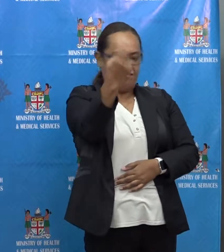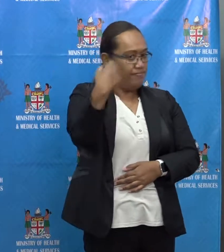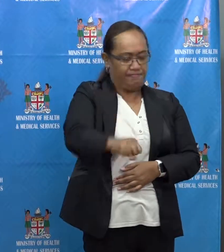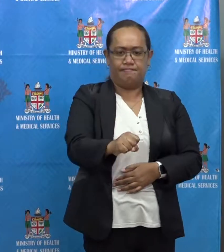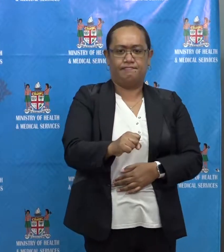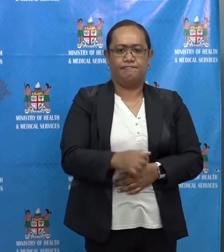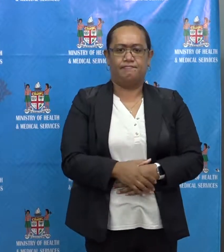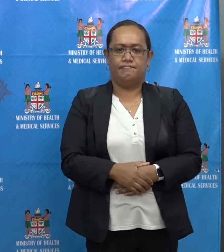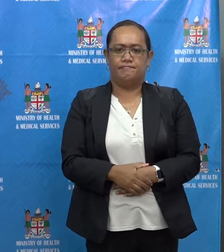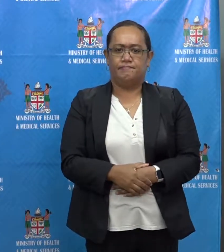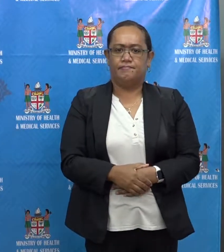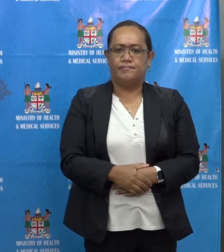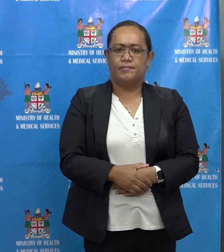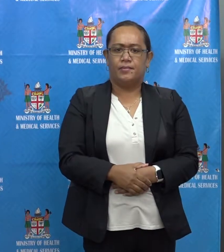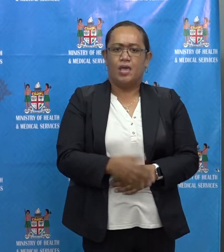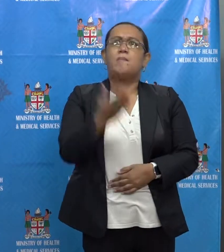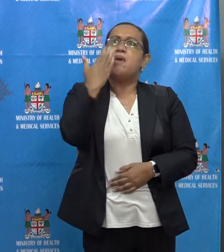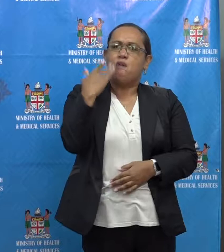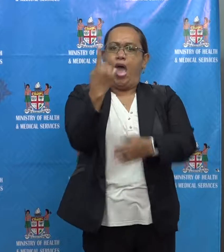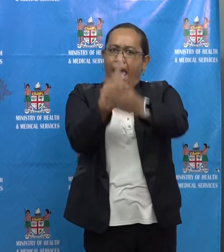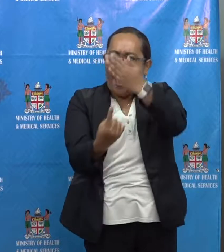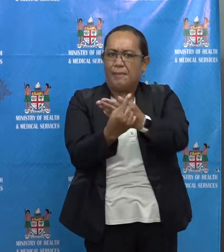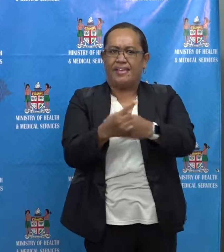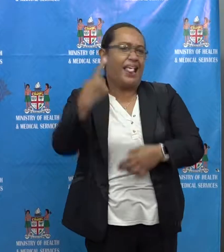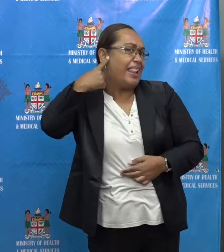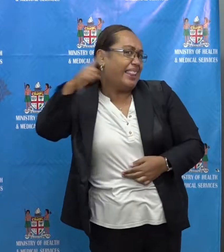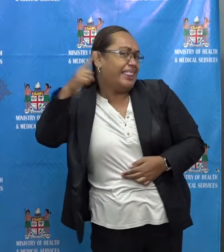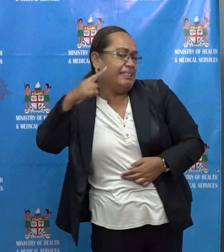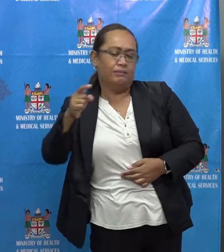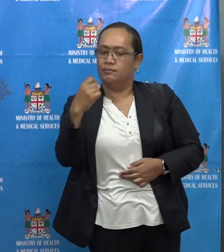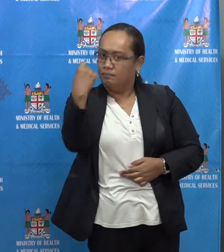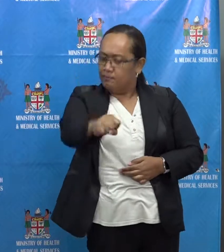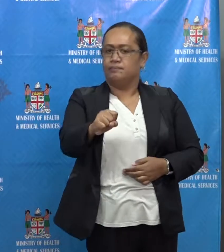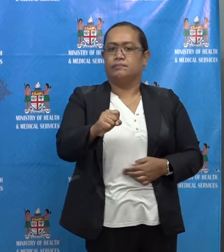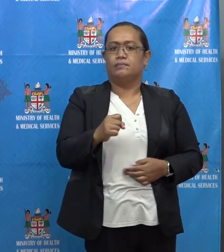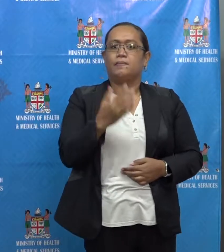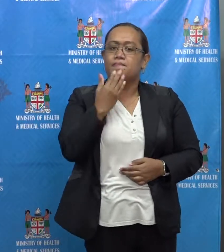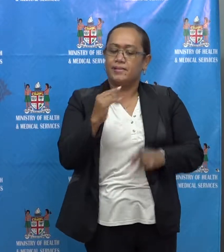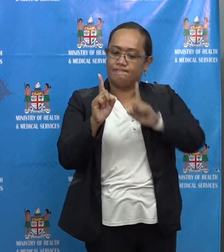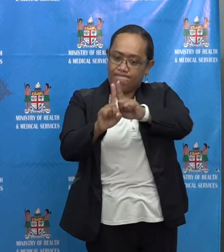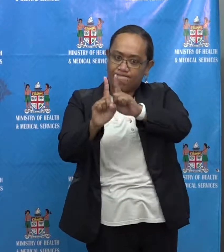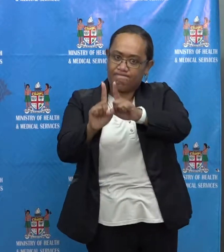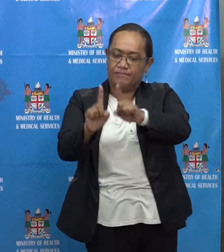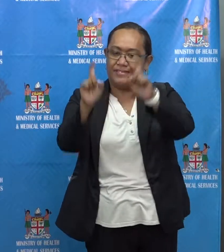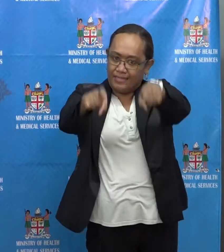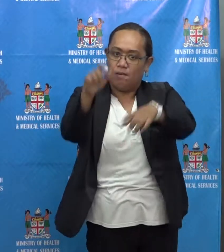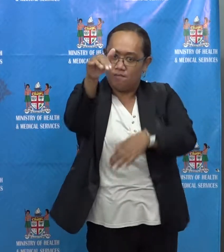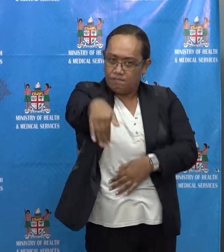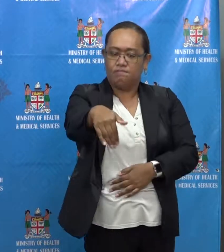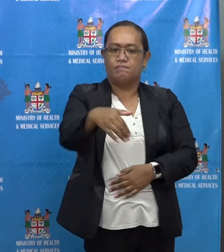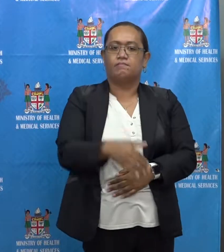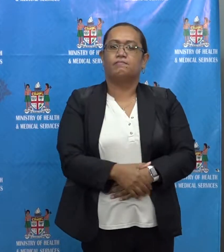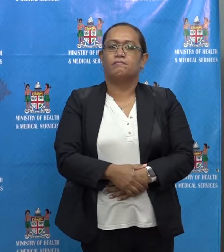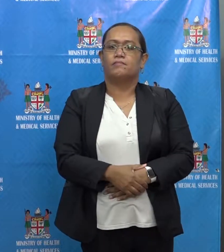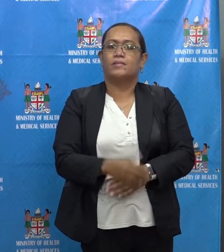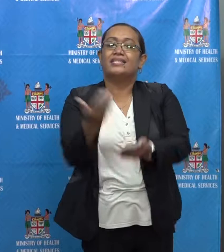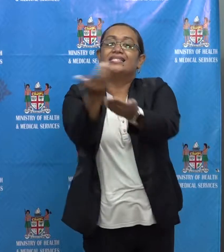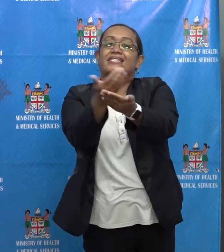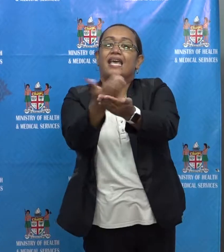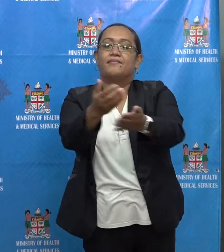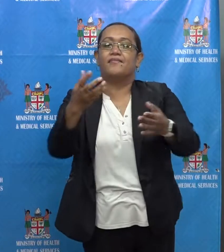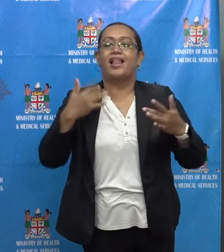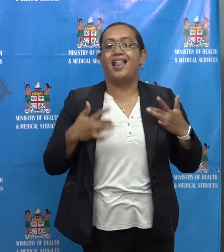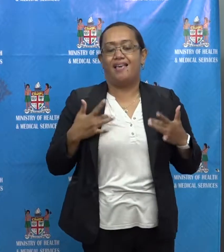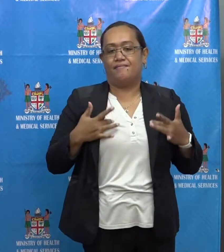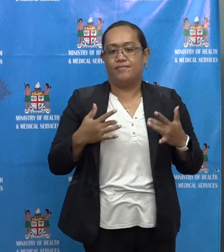As we've seen before, this brand of early, decisive action is key to saving lives. But